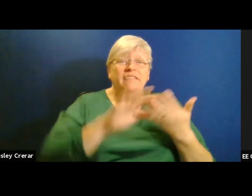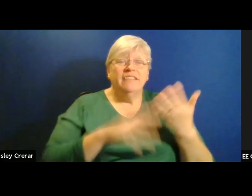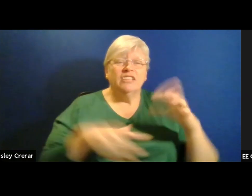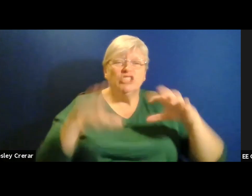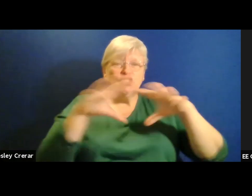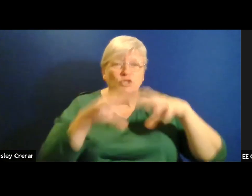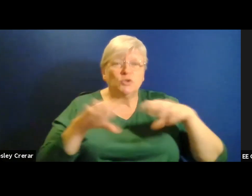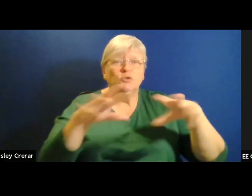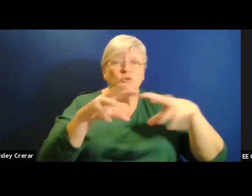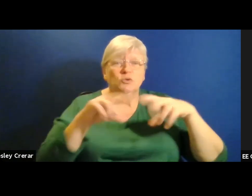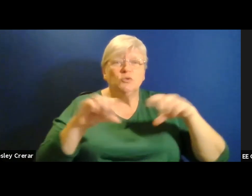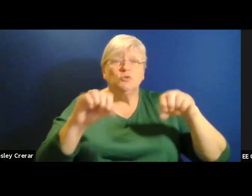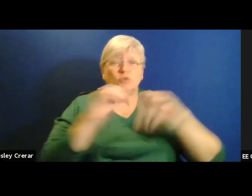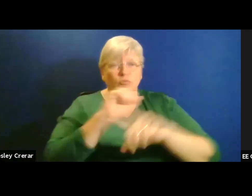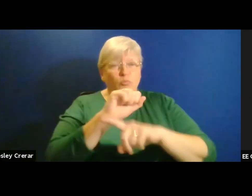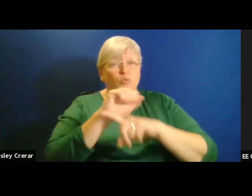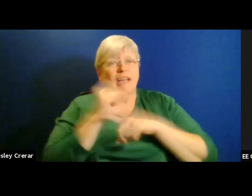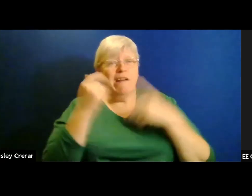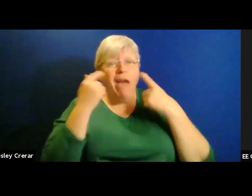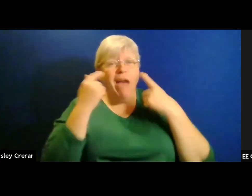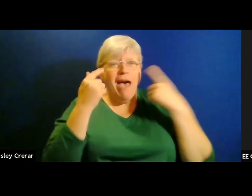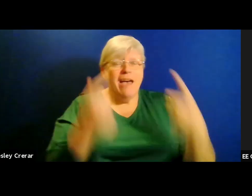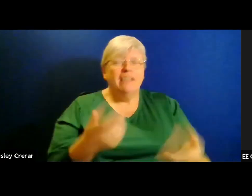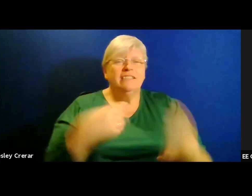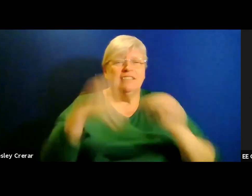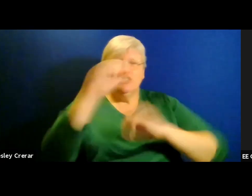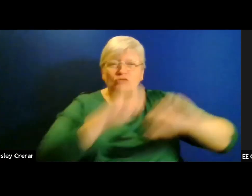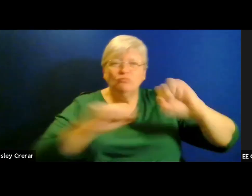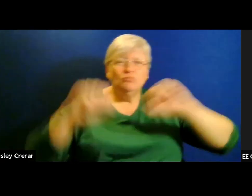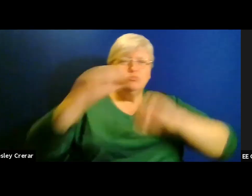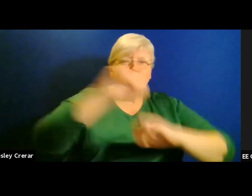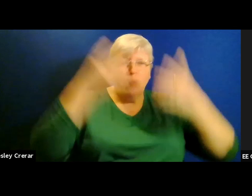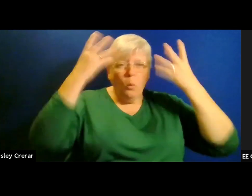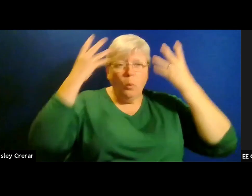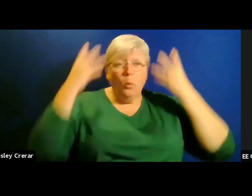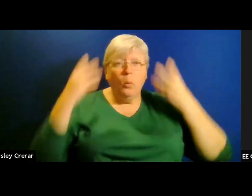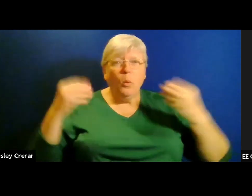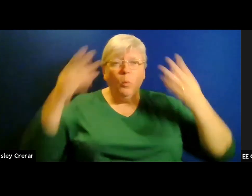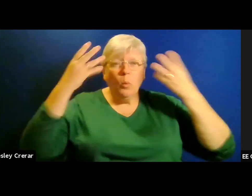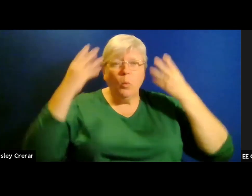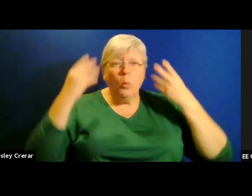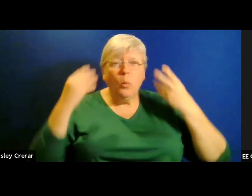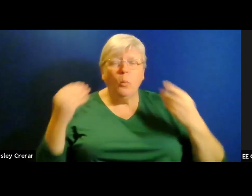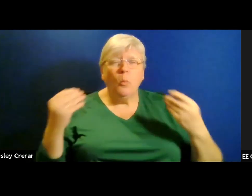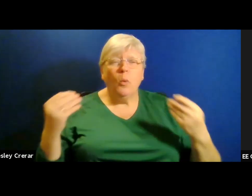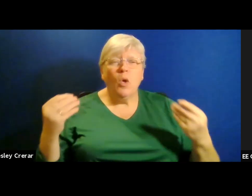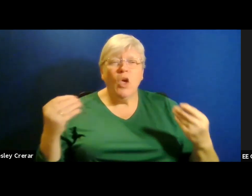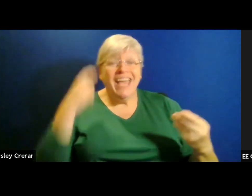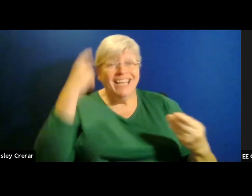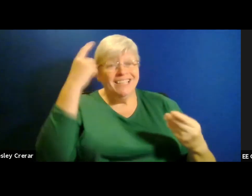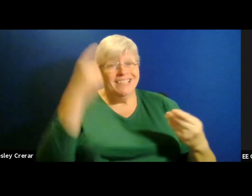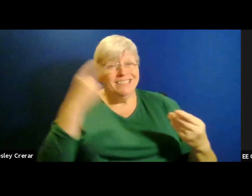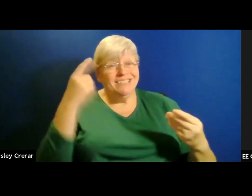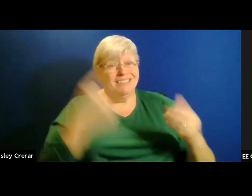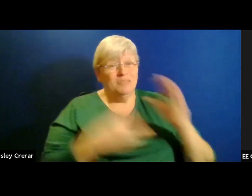her eyes, massage her scalp, shampoo the long fine strands. I consider how it used to